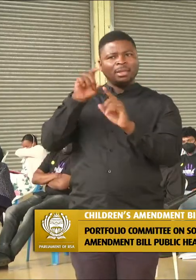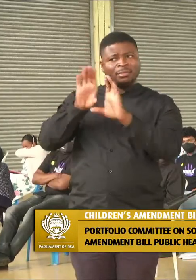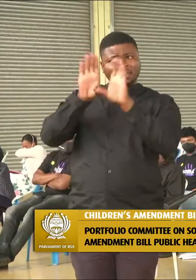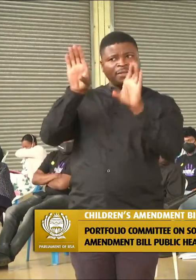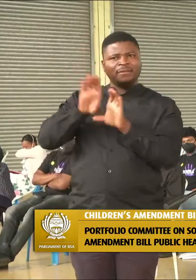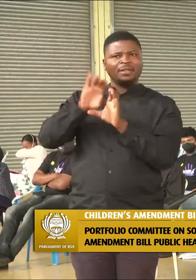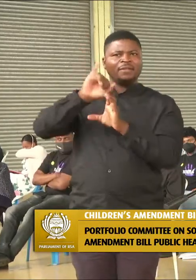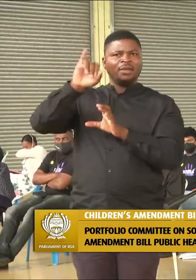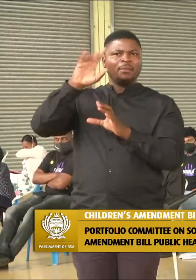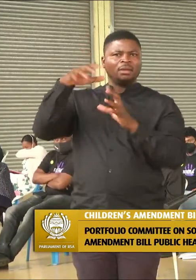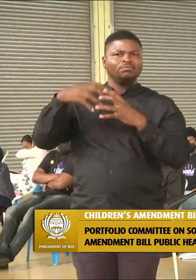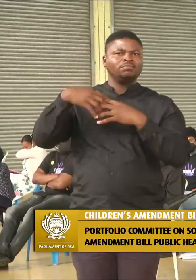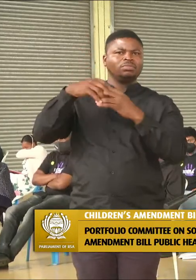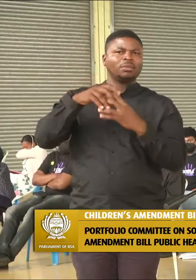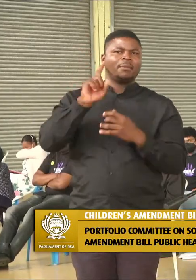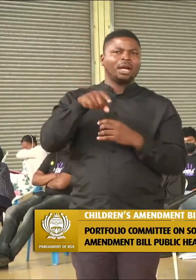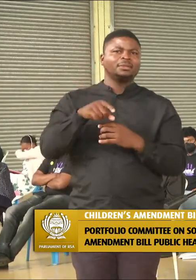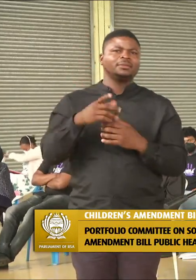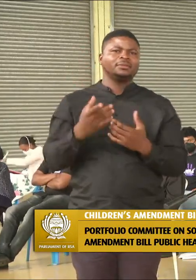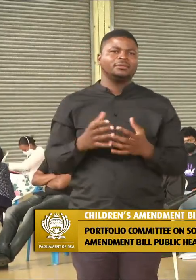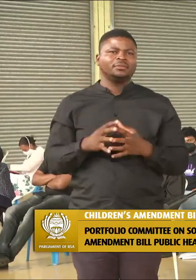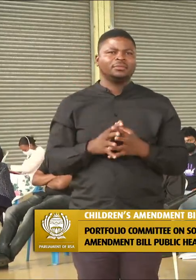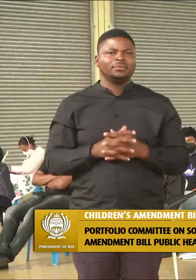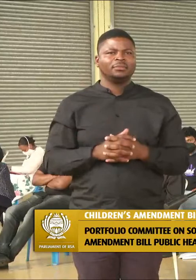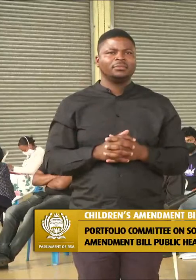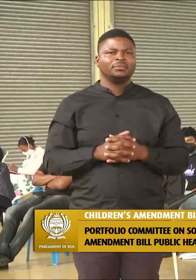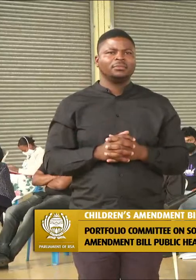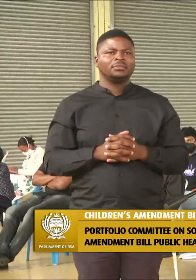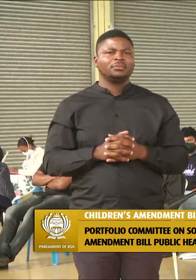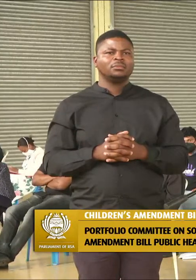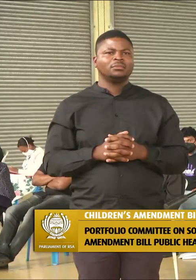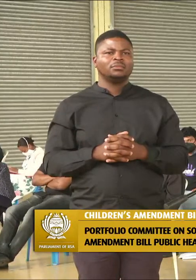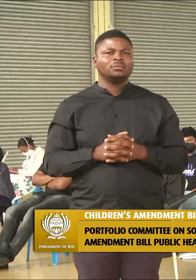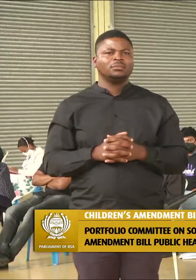uma uzovula iECD center wazi ukuthi